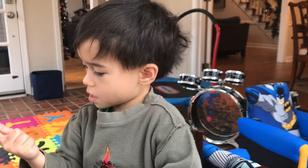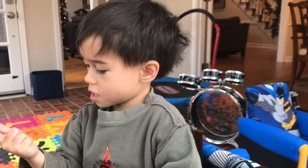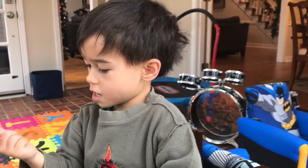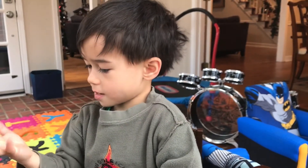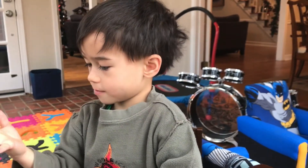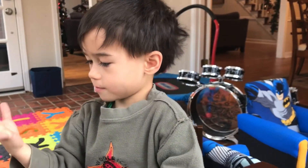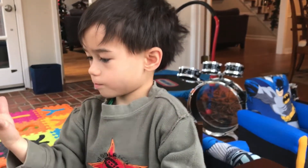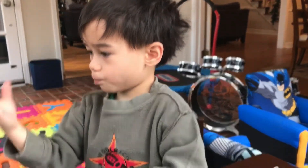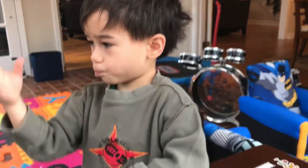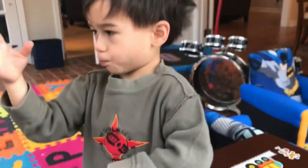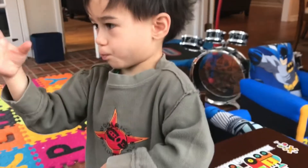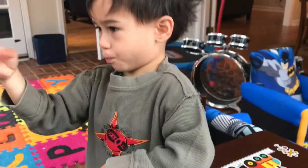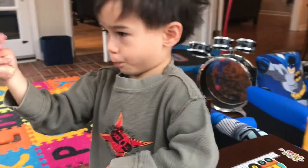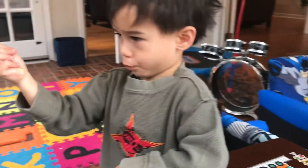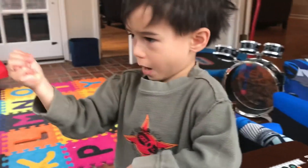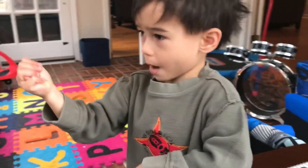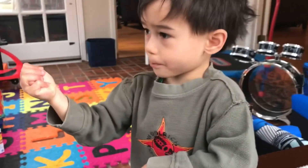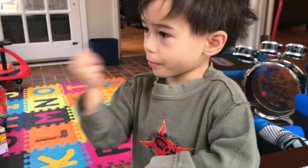L. Bop, bop.